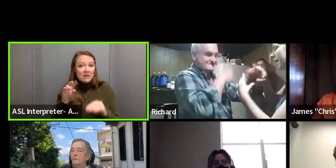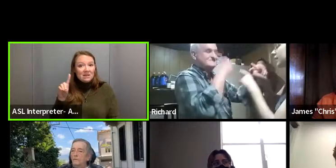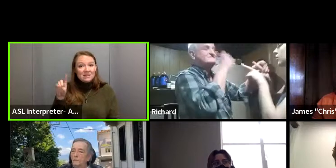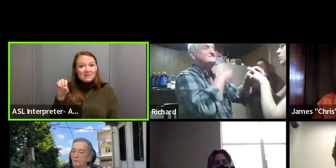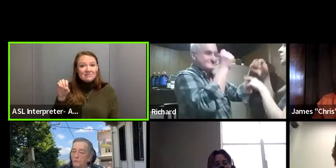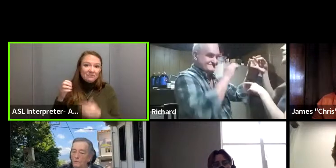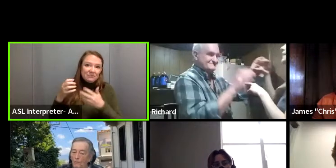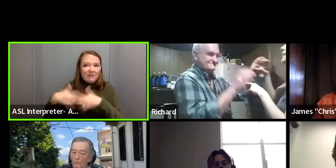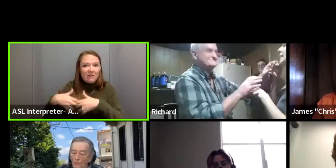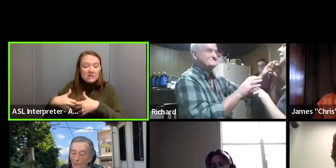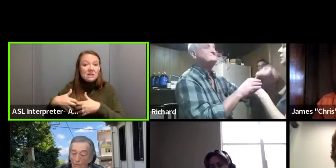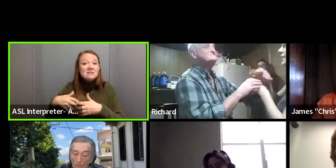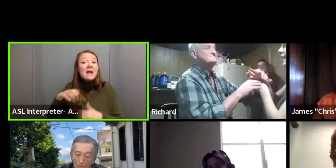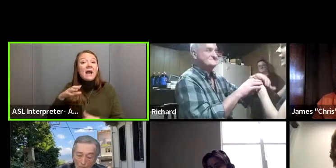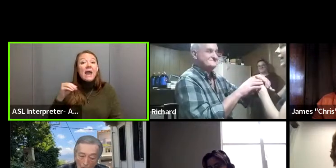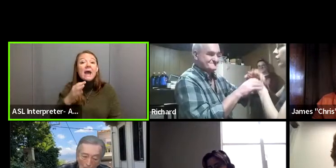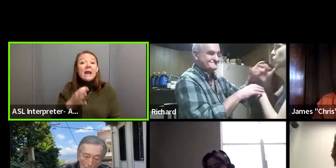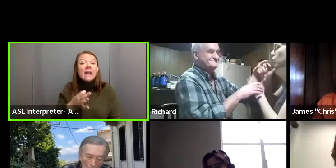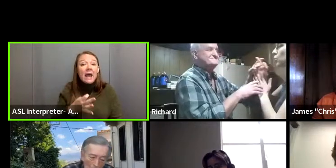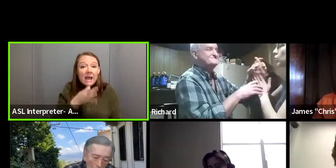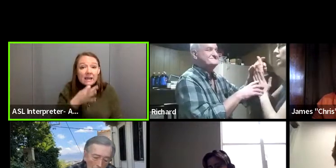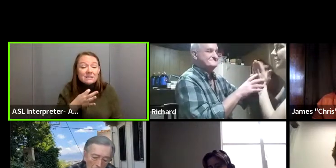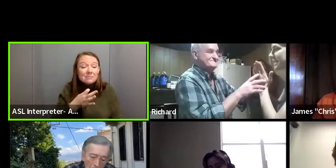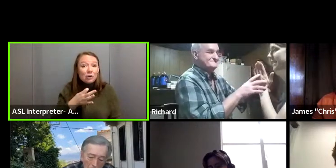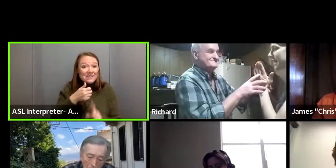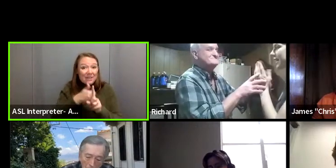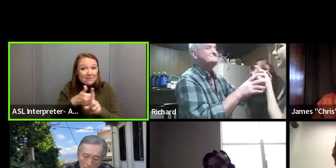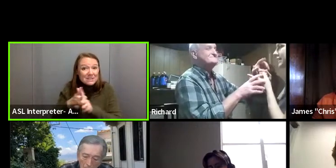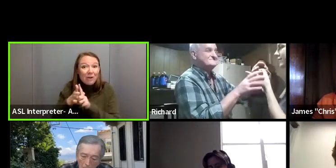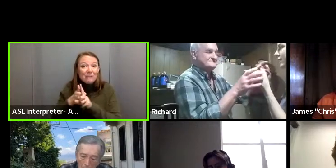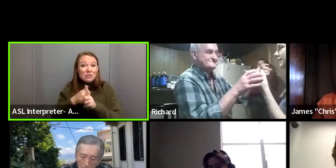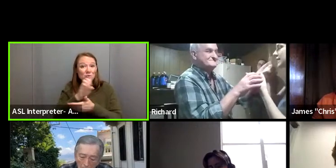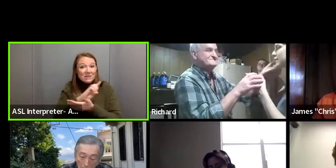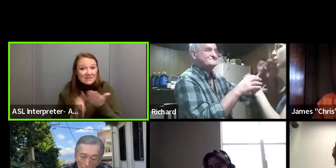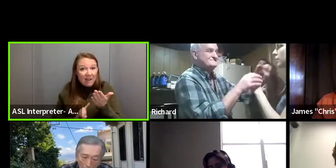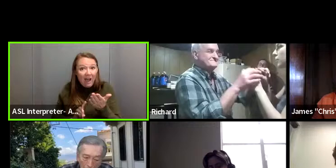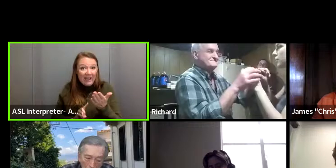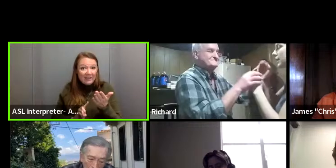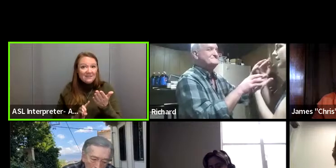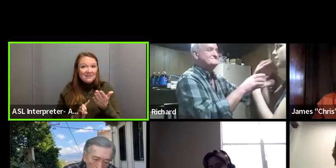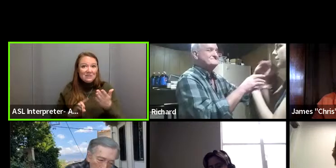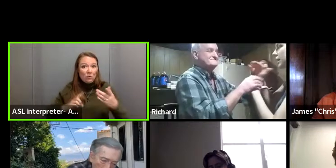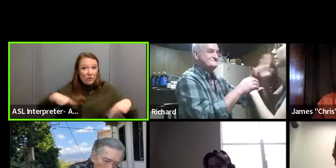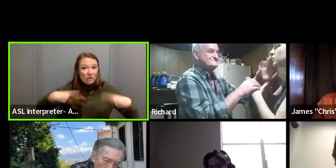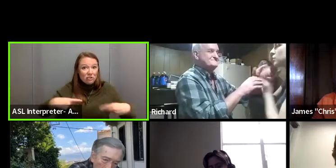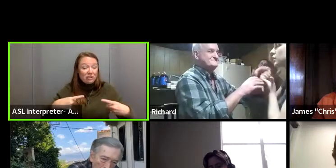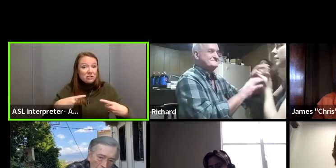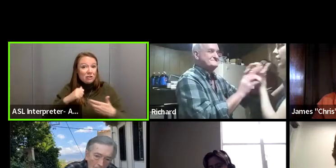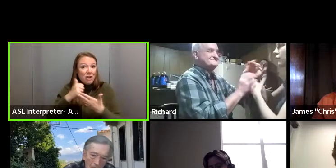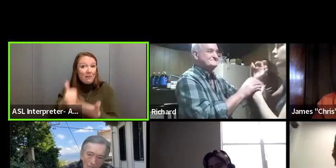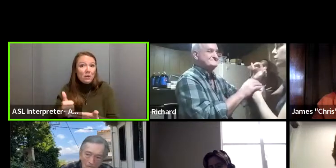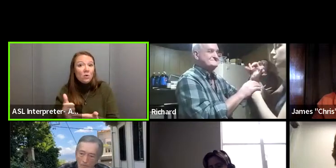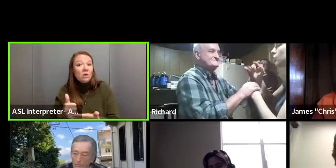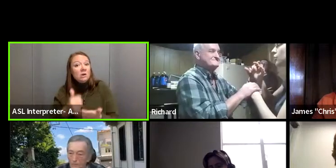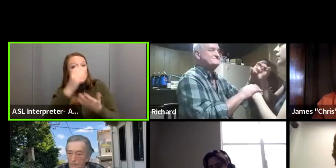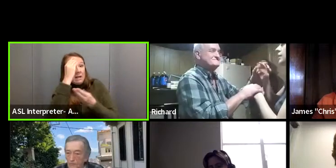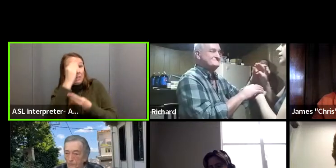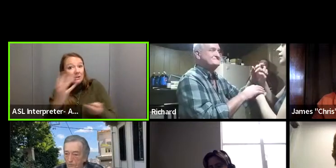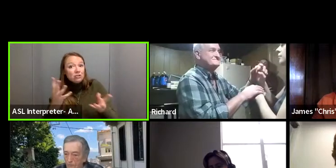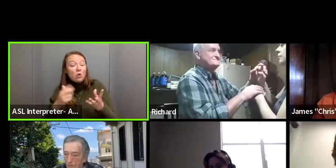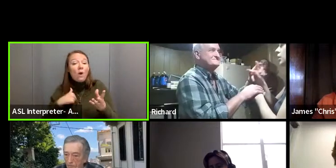area who prescribe and design these devices would be helpful. Also want to say I'm a person with low